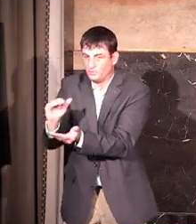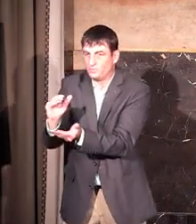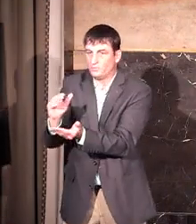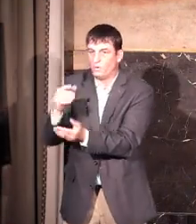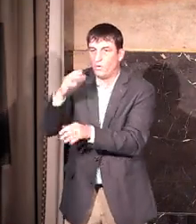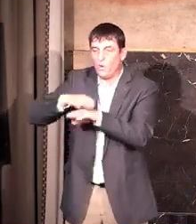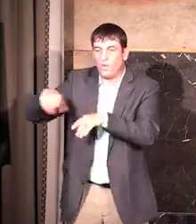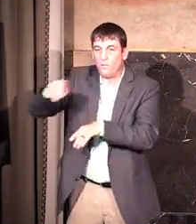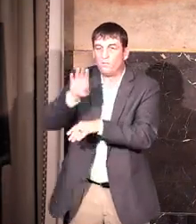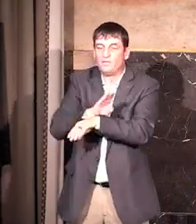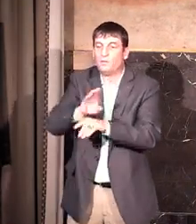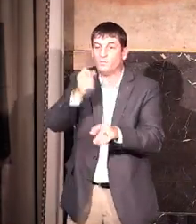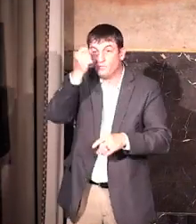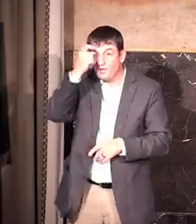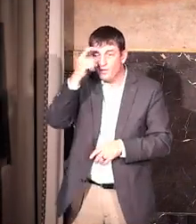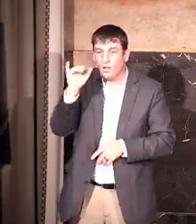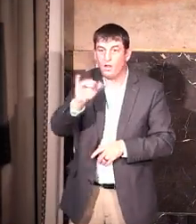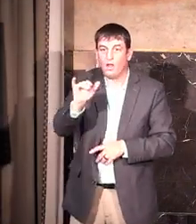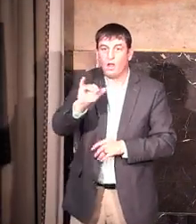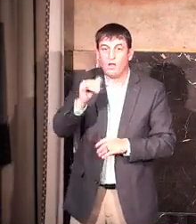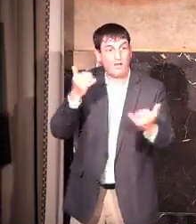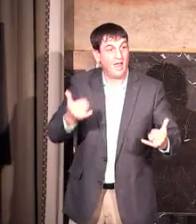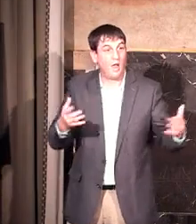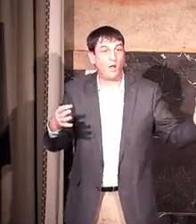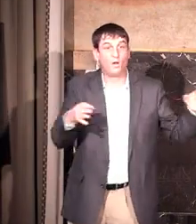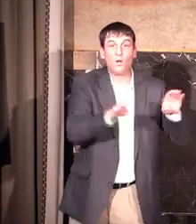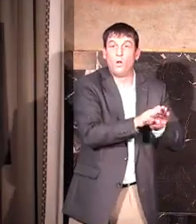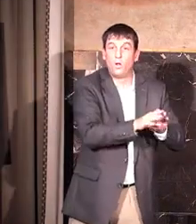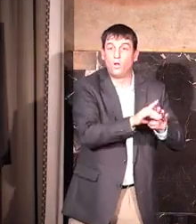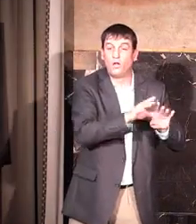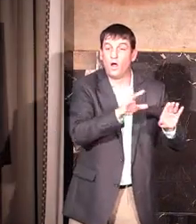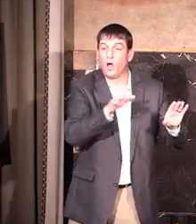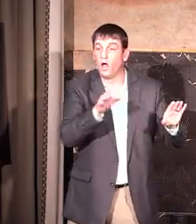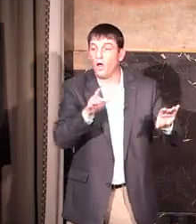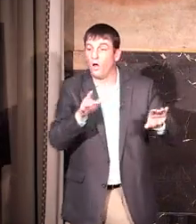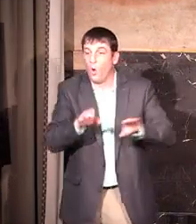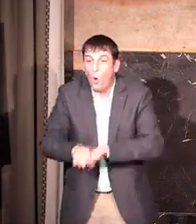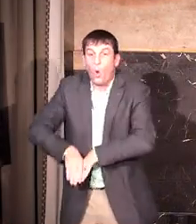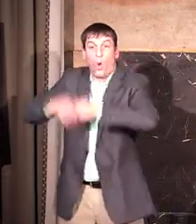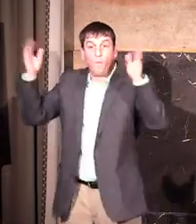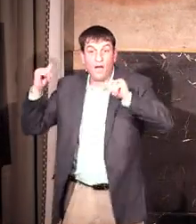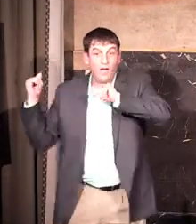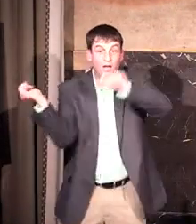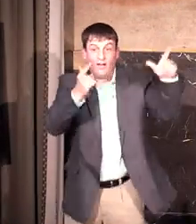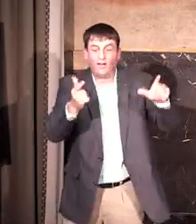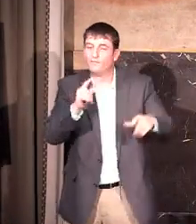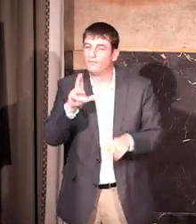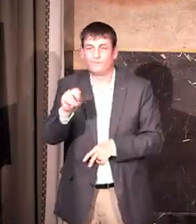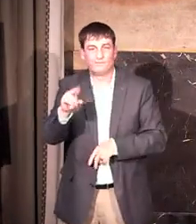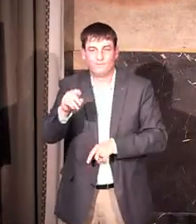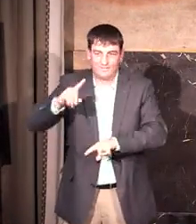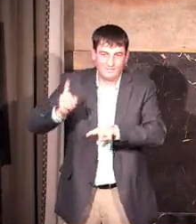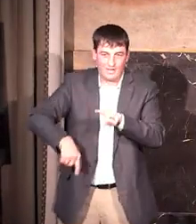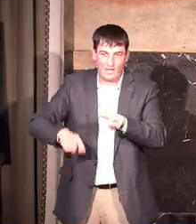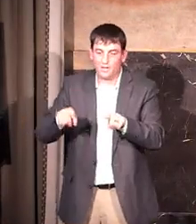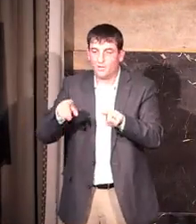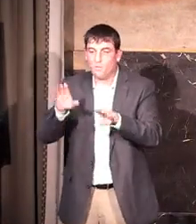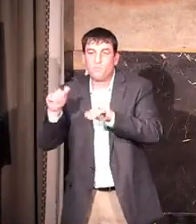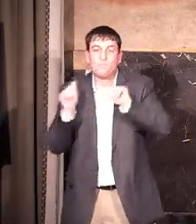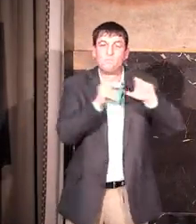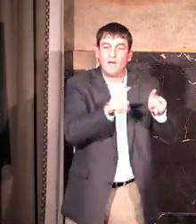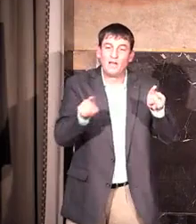like a light switch, and we've said this before, where you just go and hit the switch and everything is back to the way it was